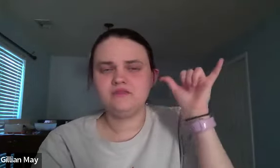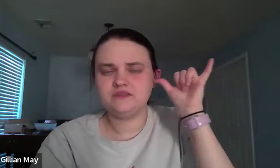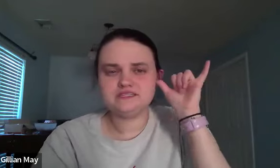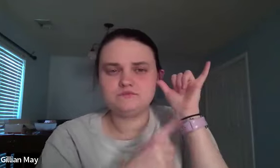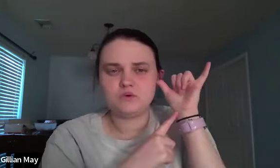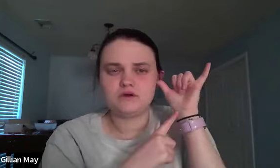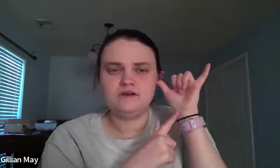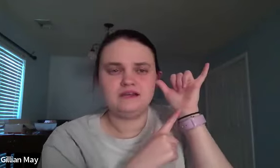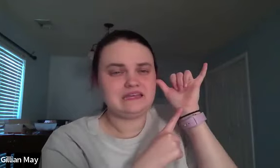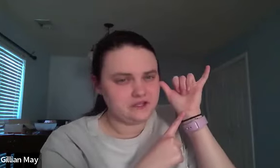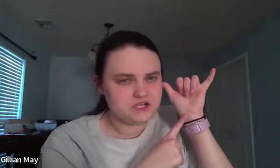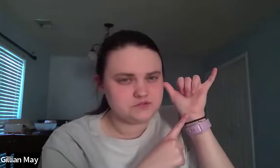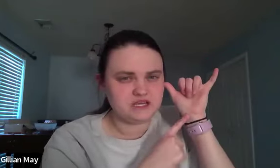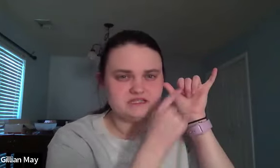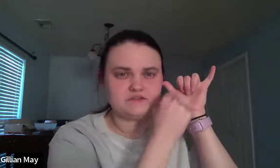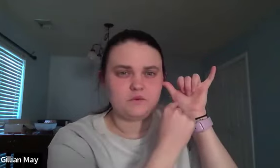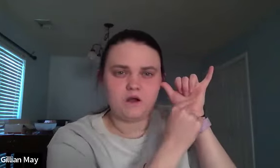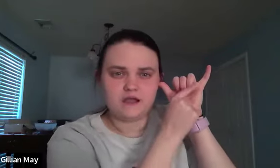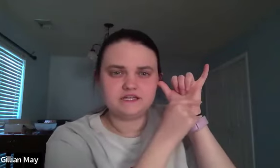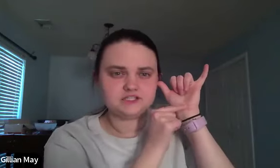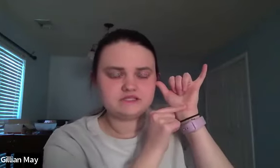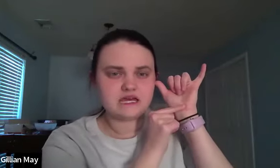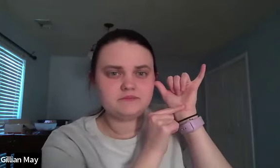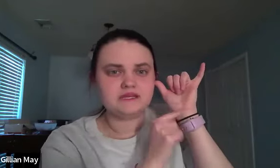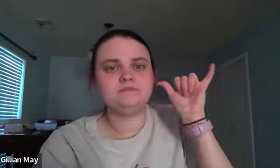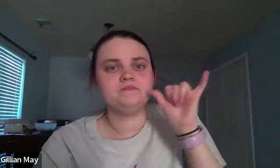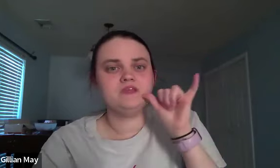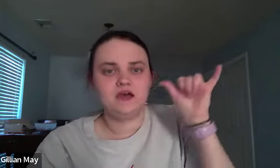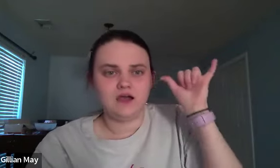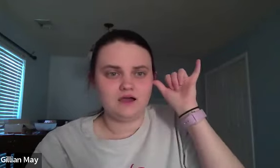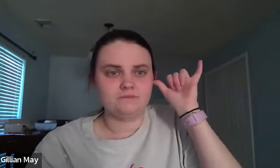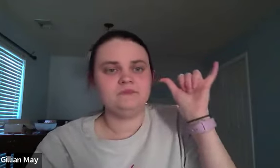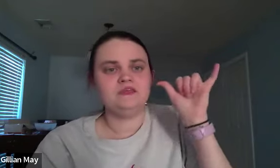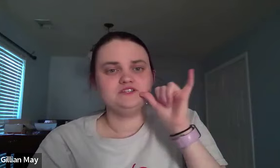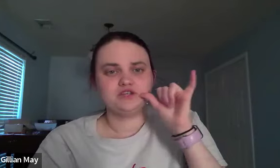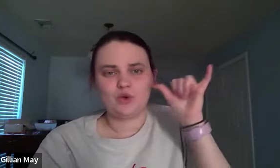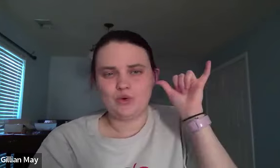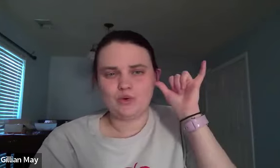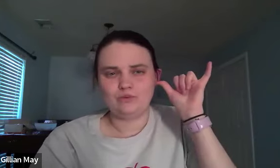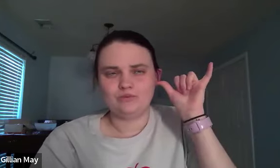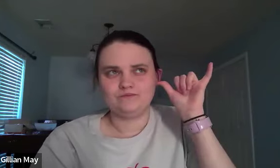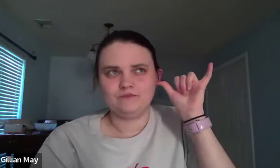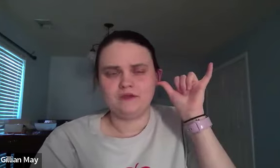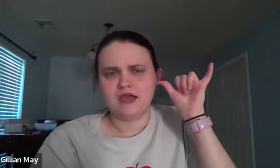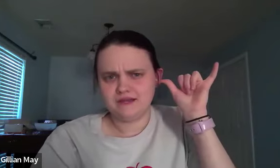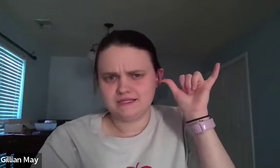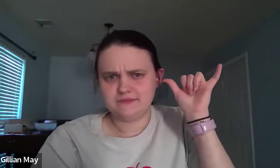This is more English because it's got the Y initial setup in it. So have I